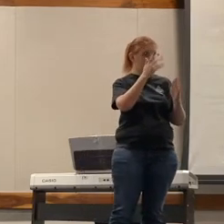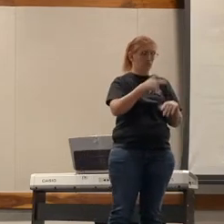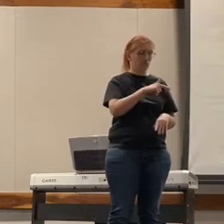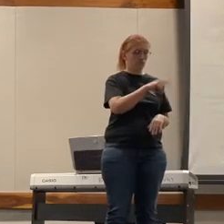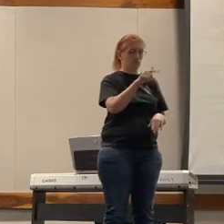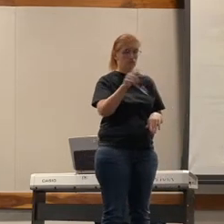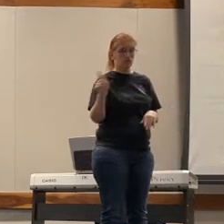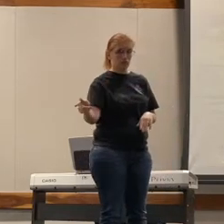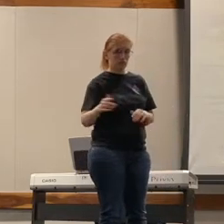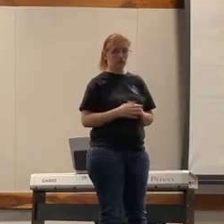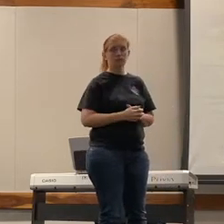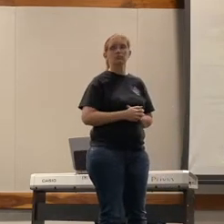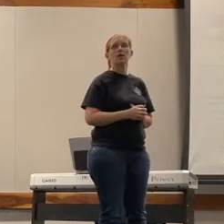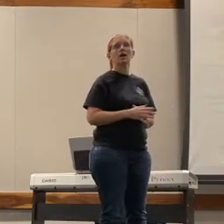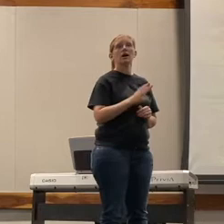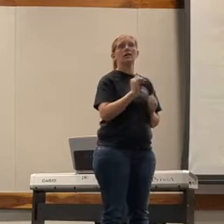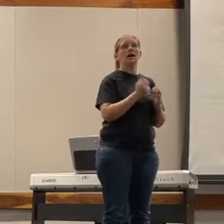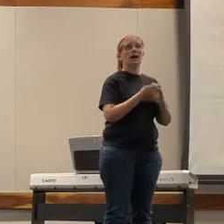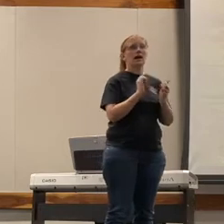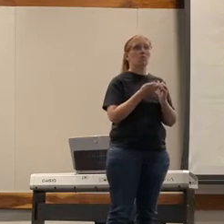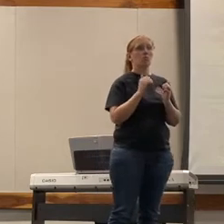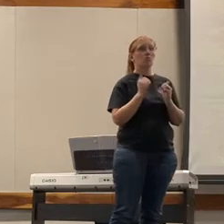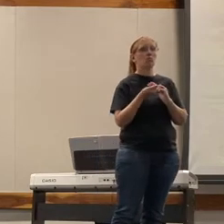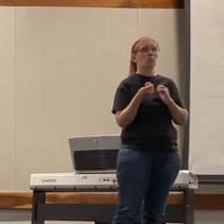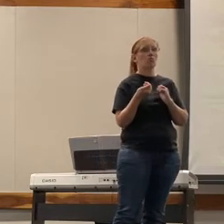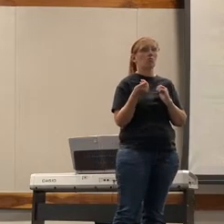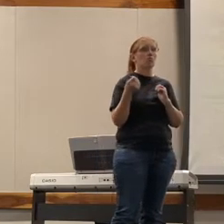streets and